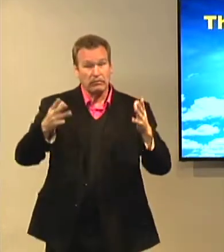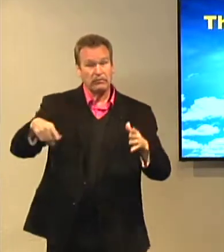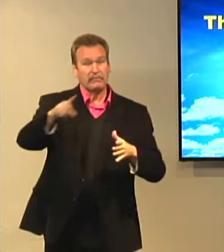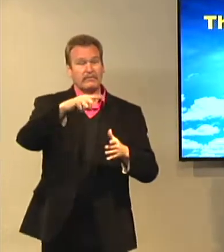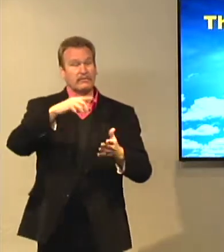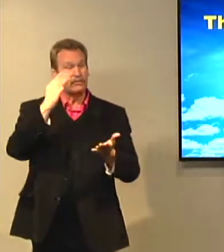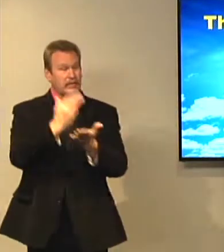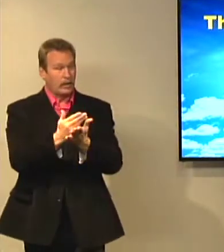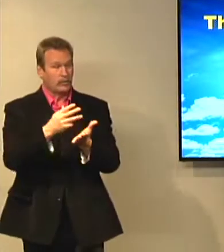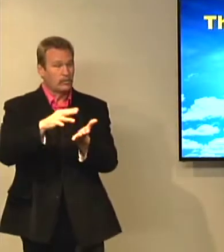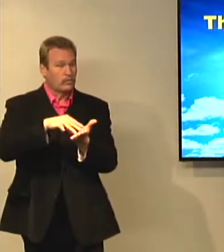God's word.